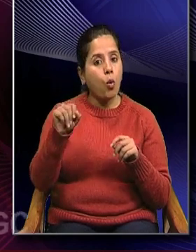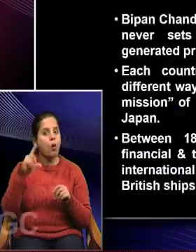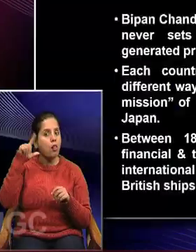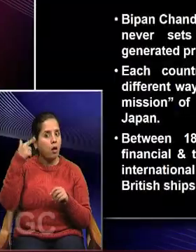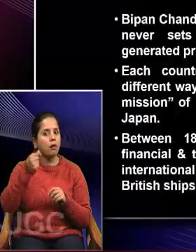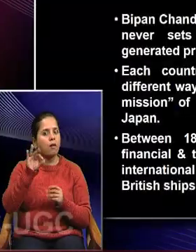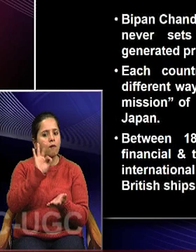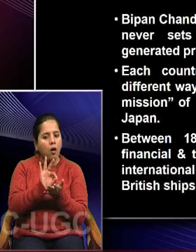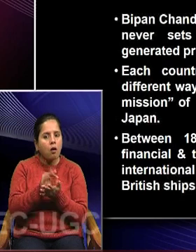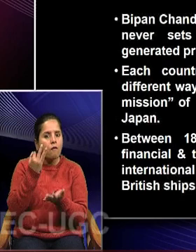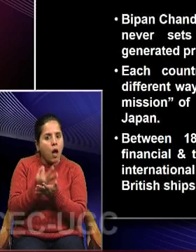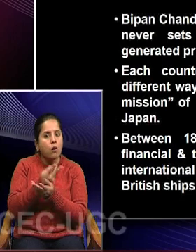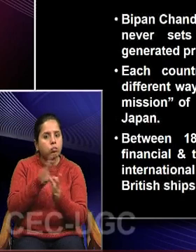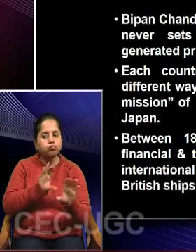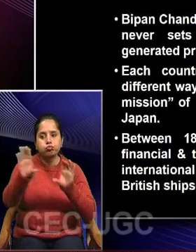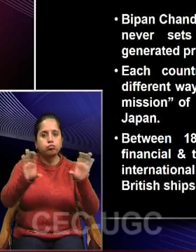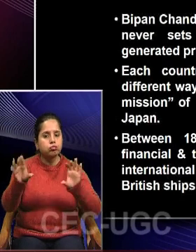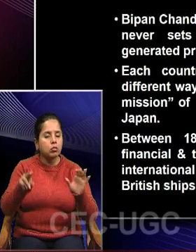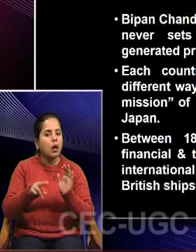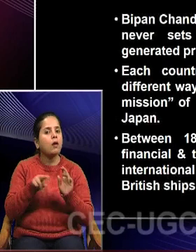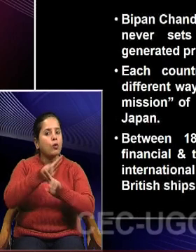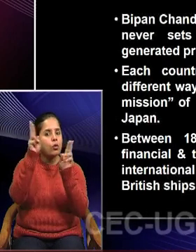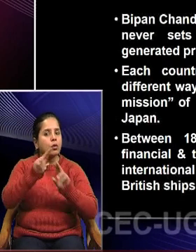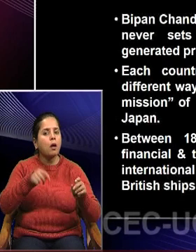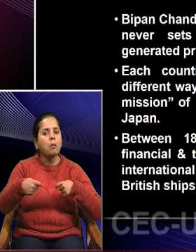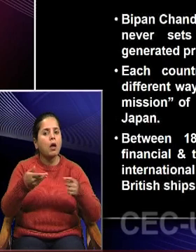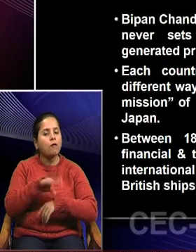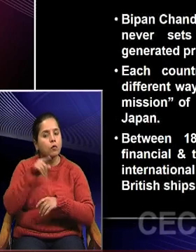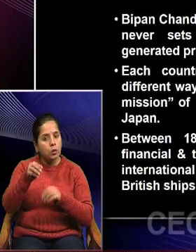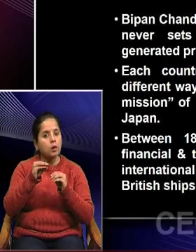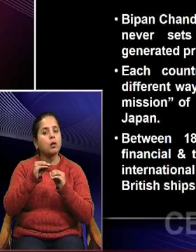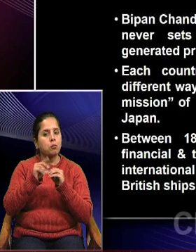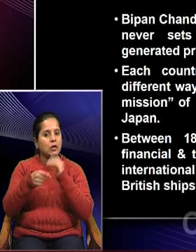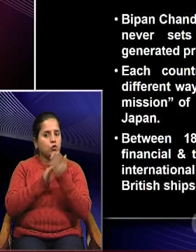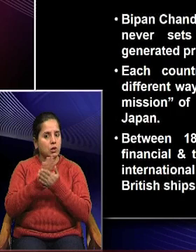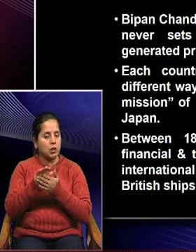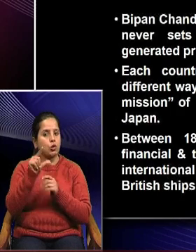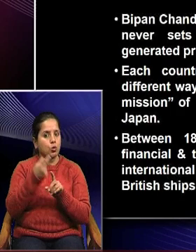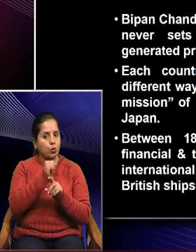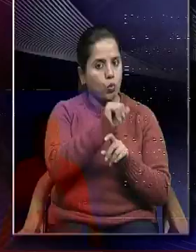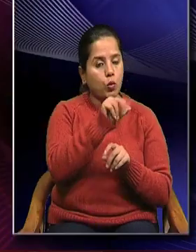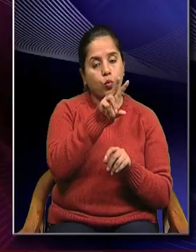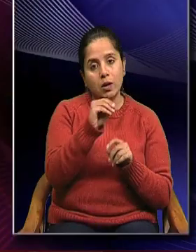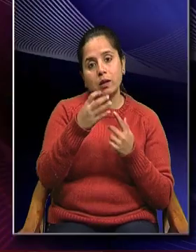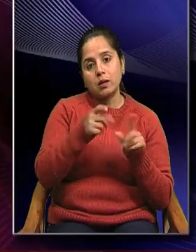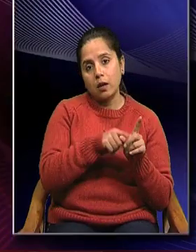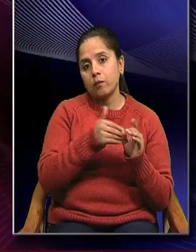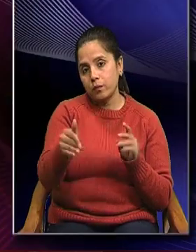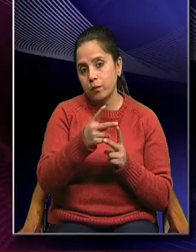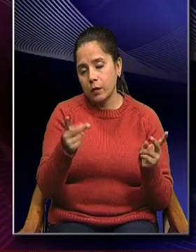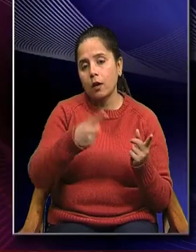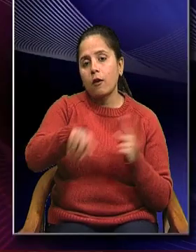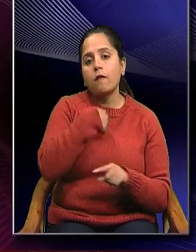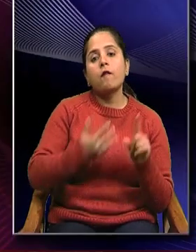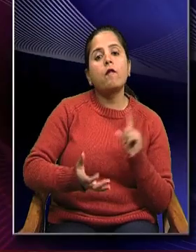world, and most of the international trade was routed through British ships at the turn of the 20th century. So, we